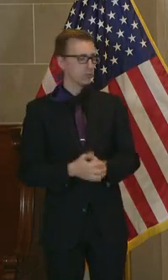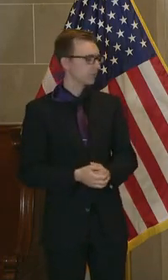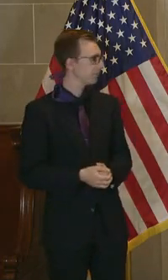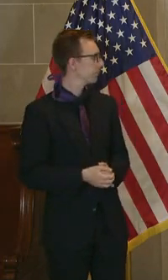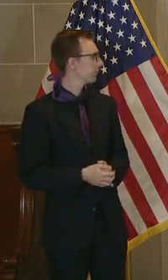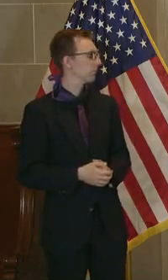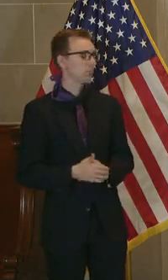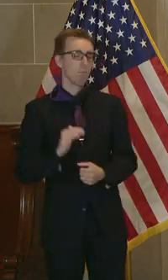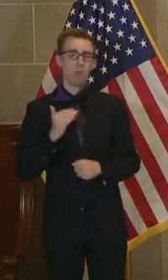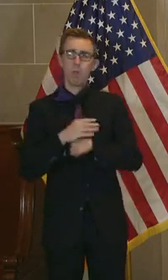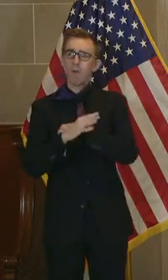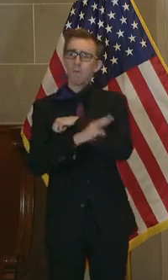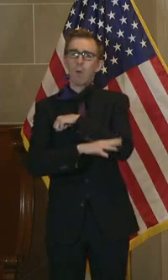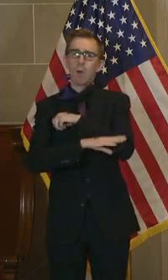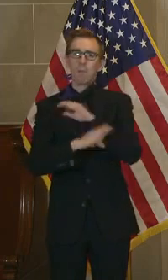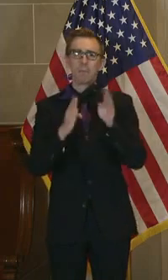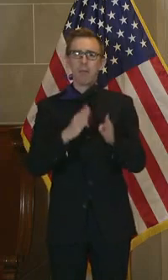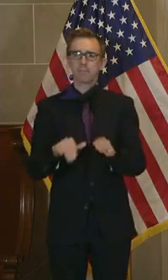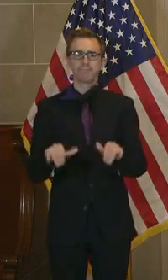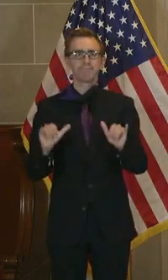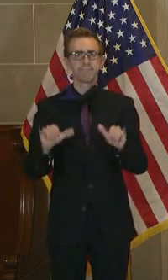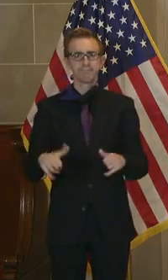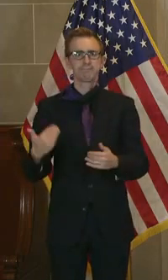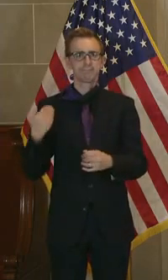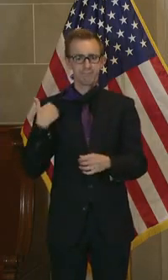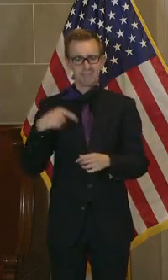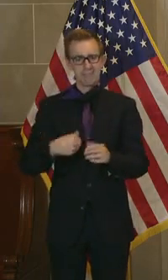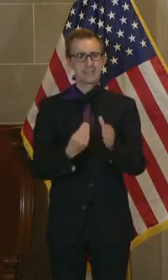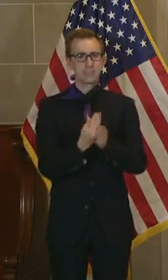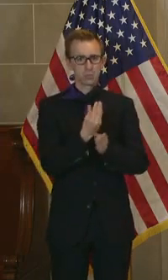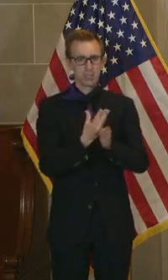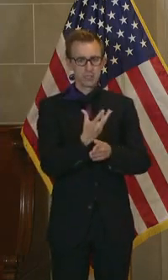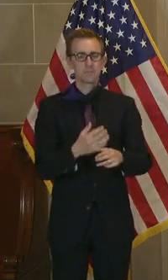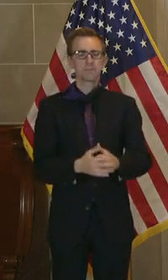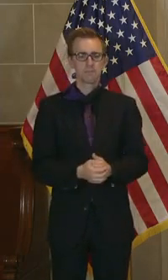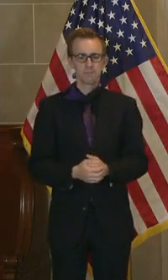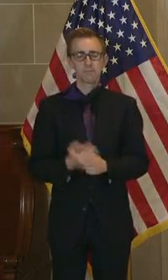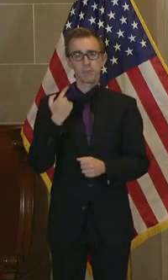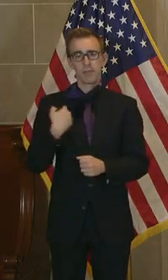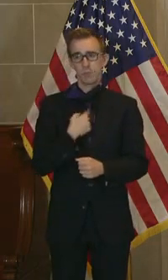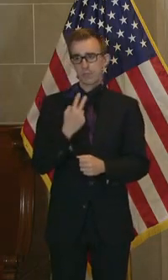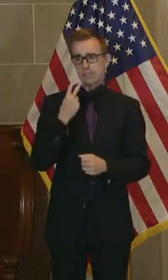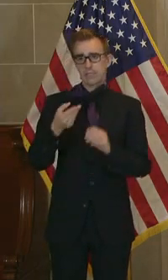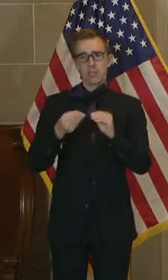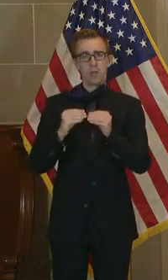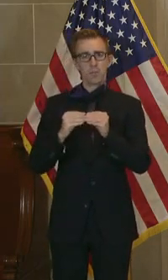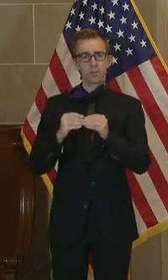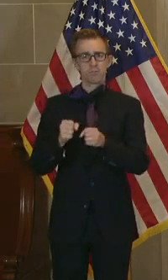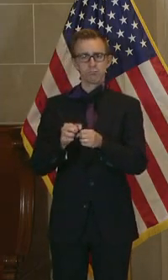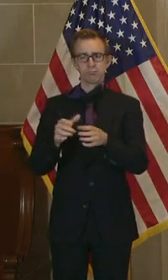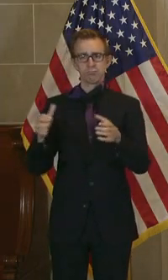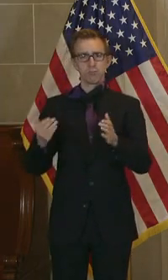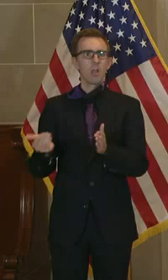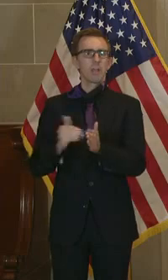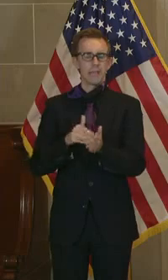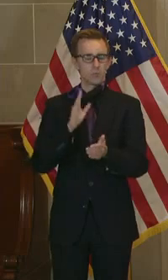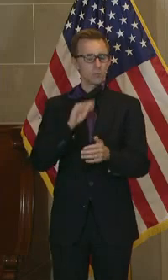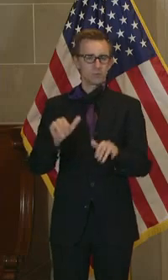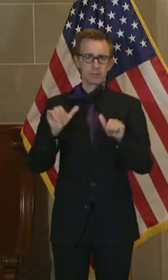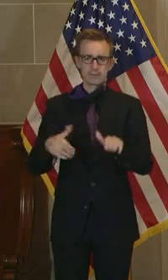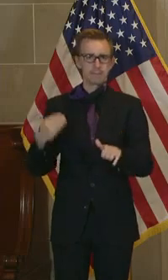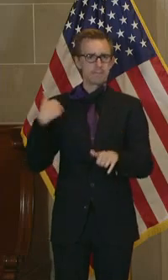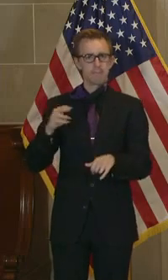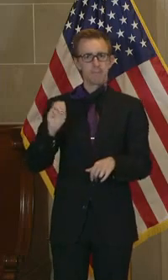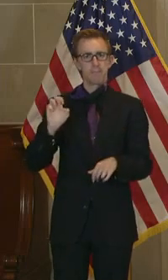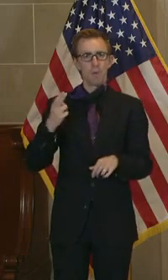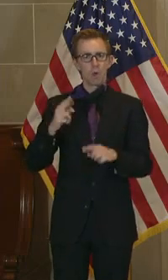our fall plans will be just like what we've been doing this spring. If we see numbers start to rise up, we'll do the same thing that we did in